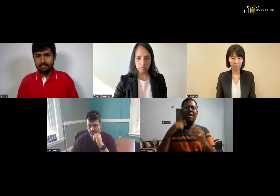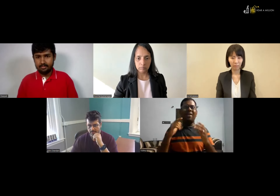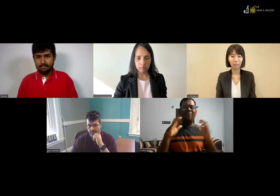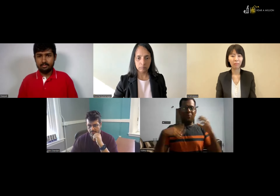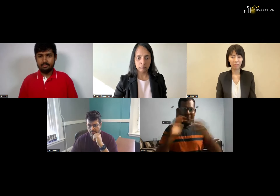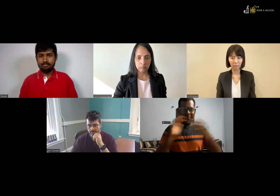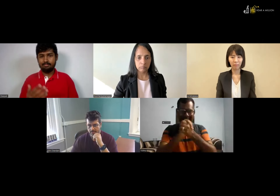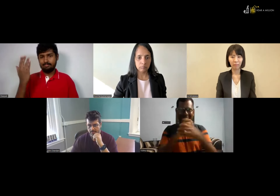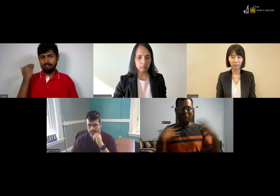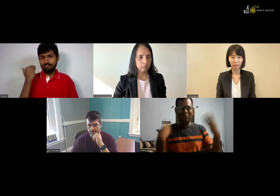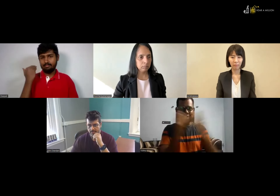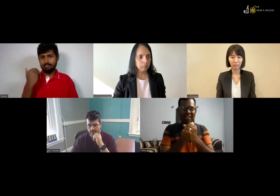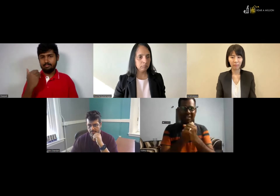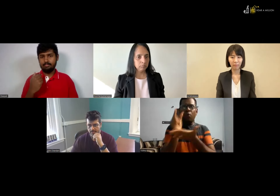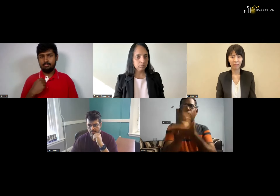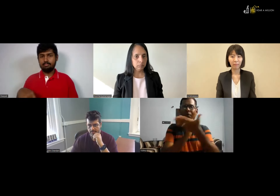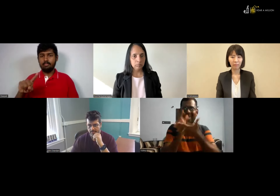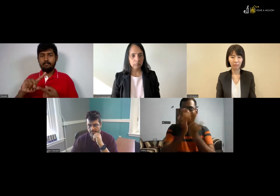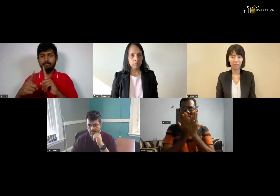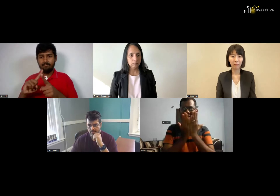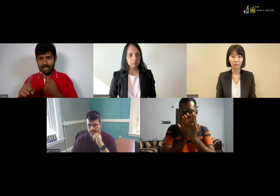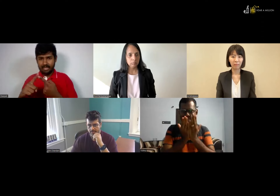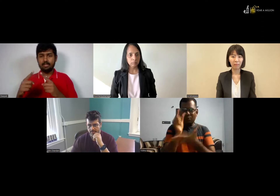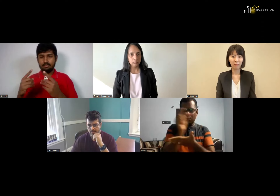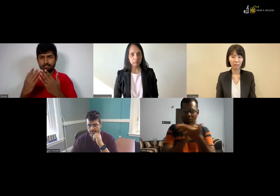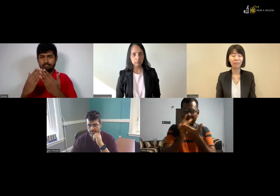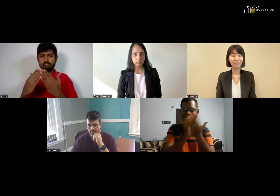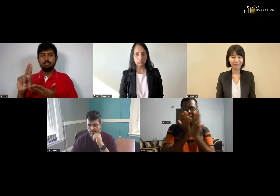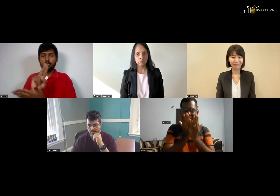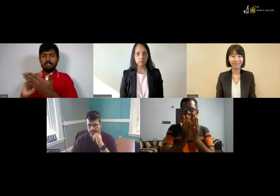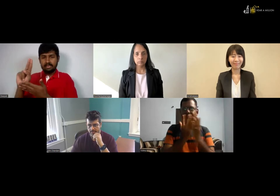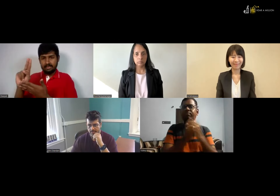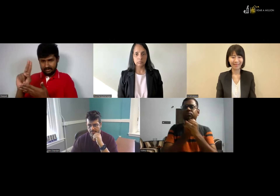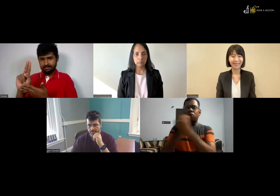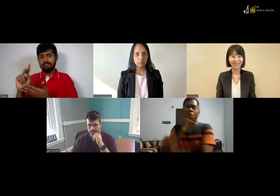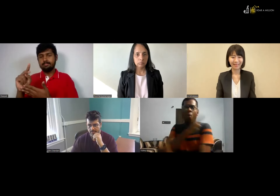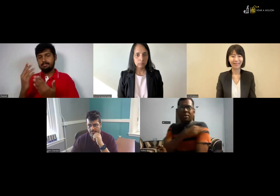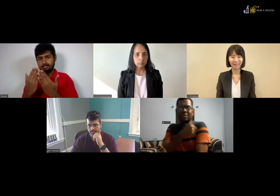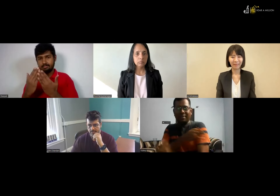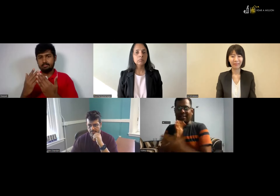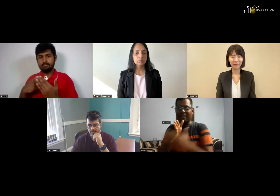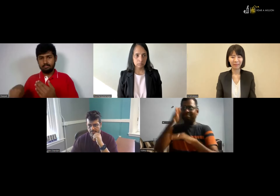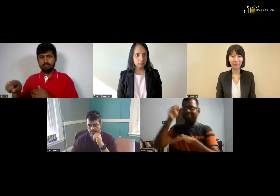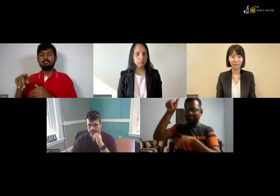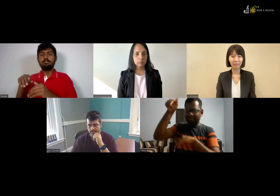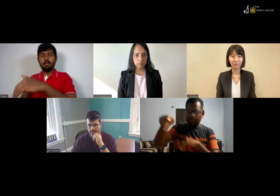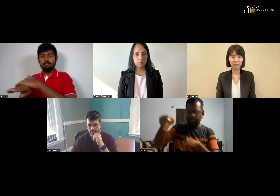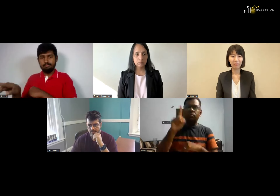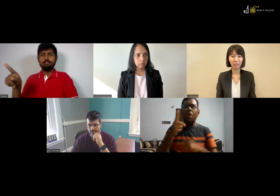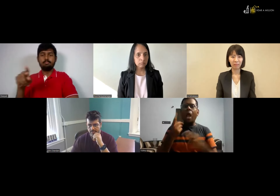2018. So I was with my friends. I was studying in the university. So we went to the